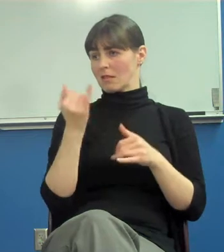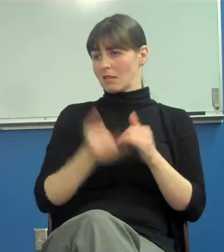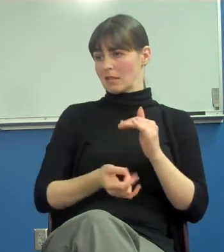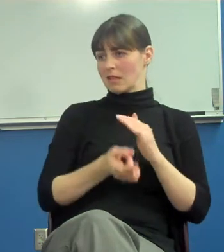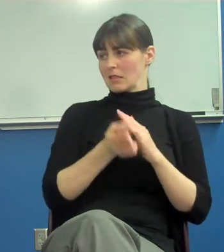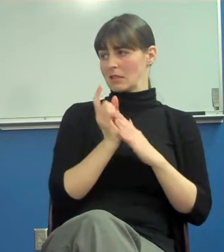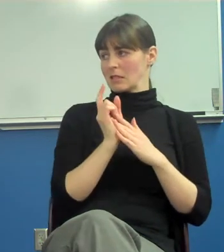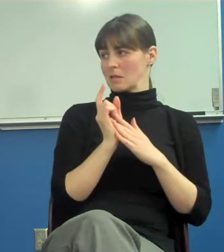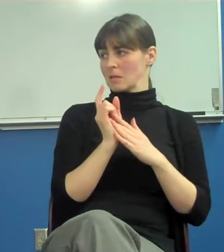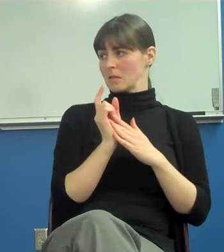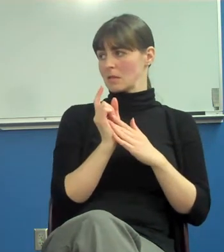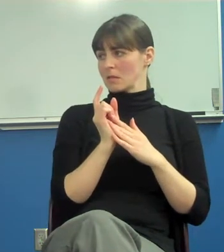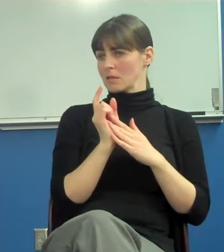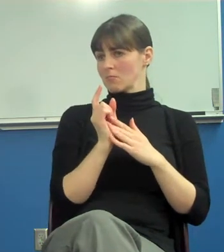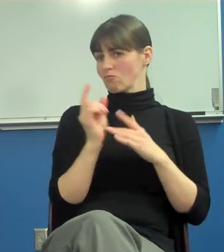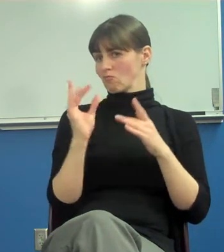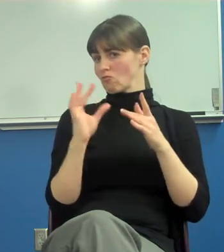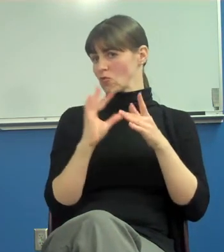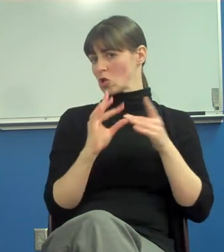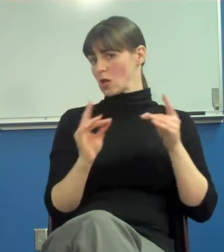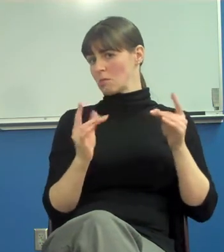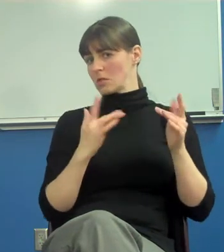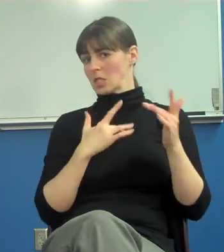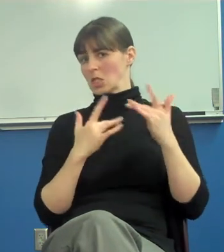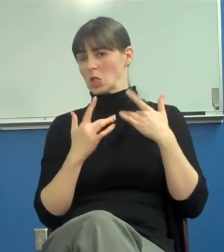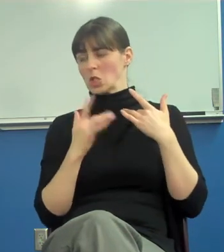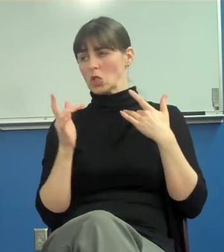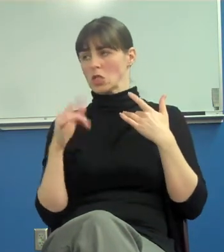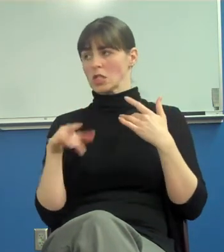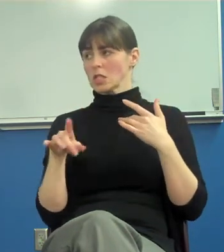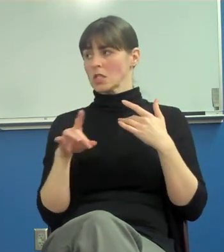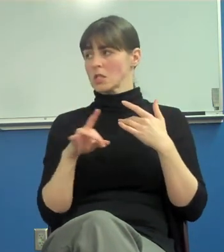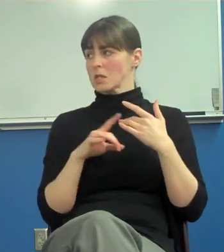minute comments, concerns?